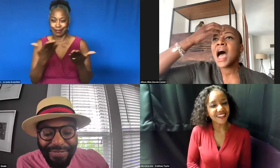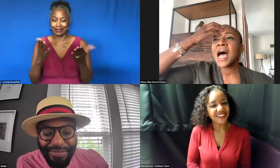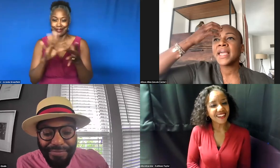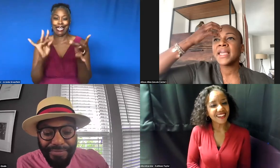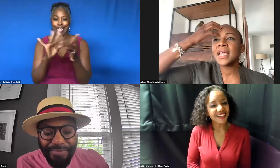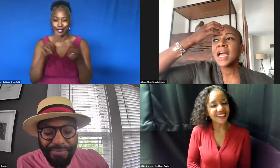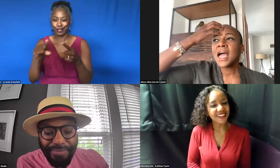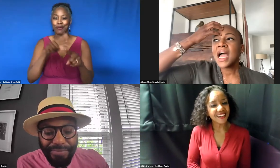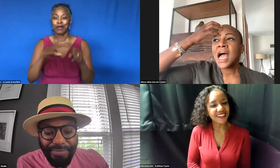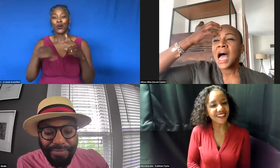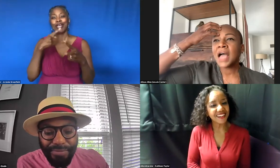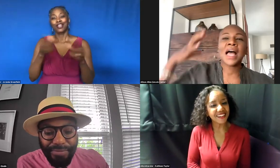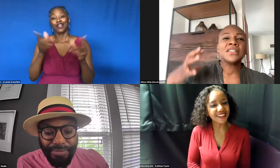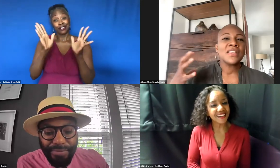speaking,